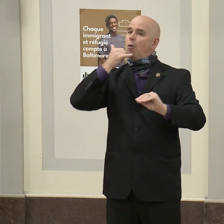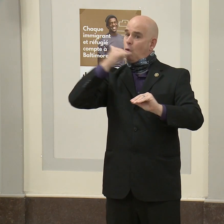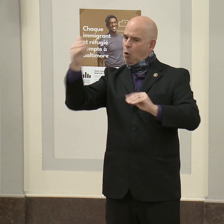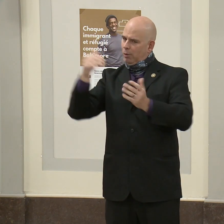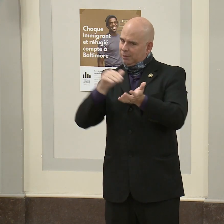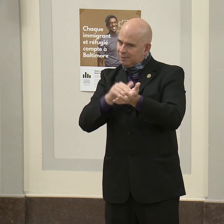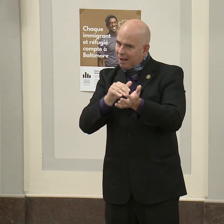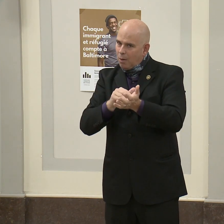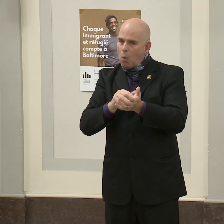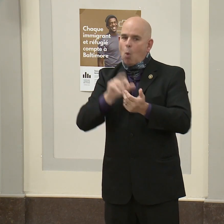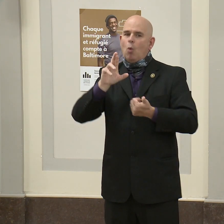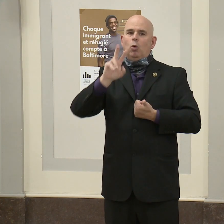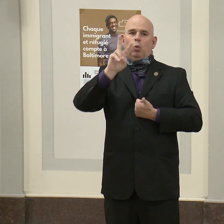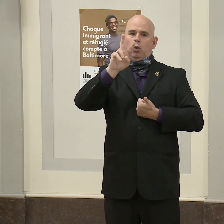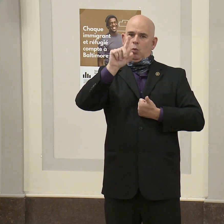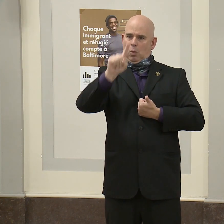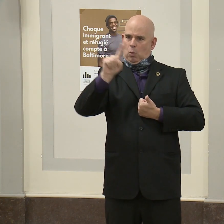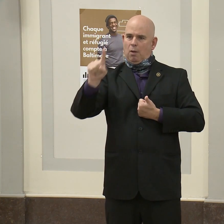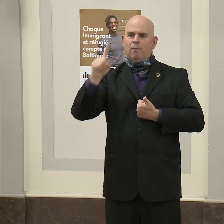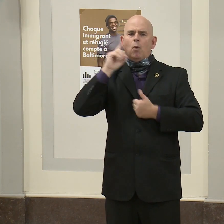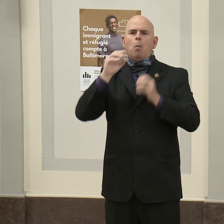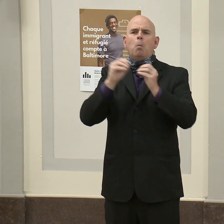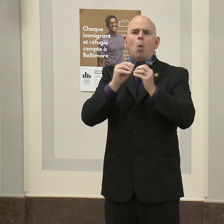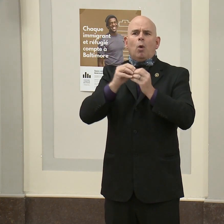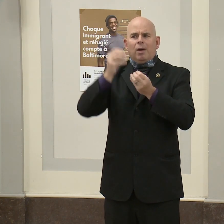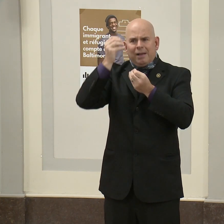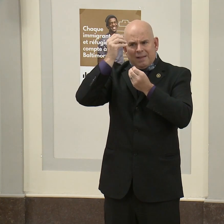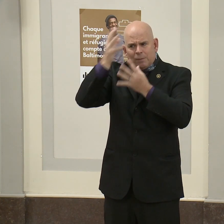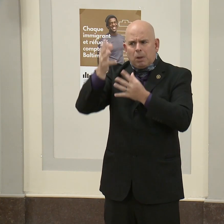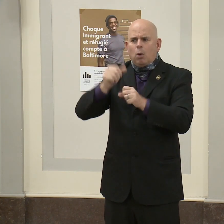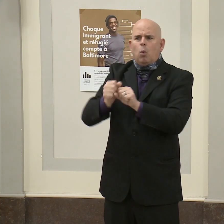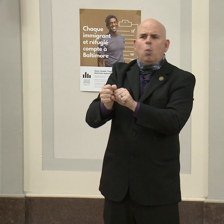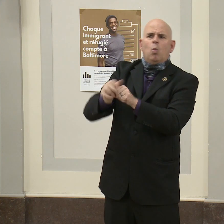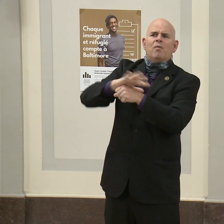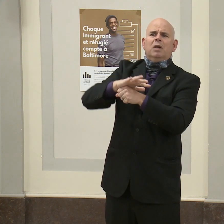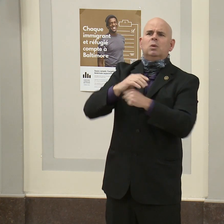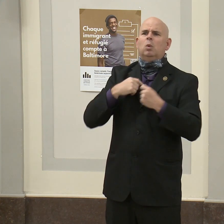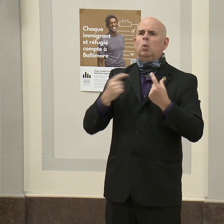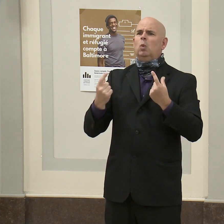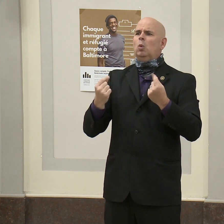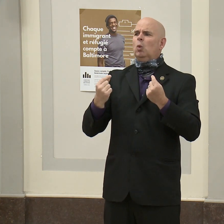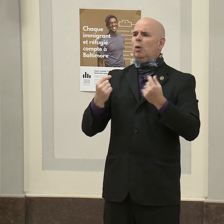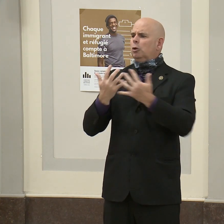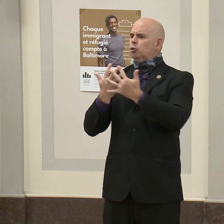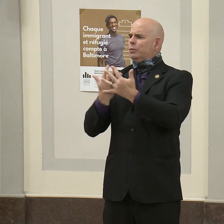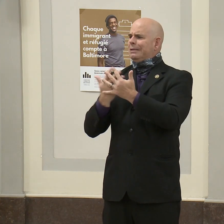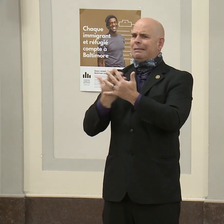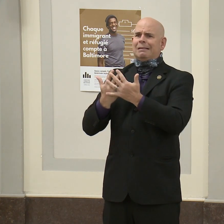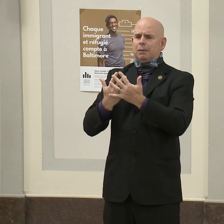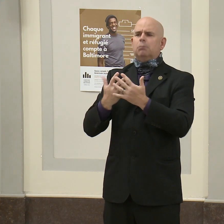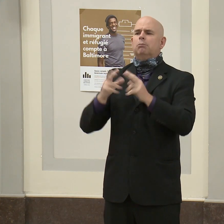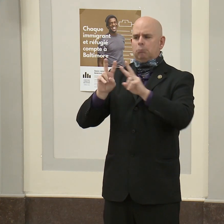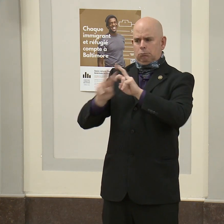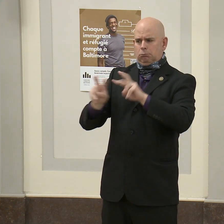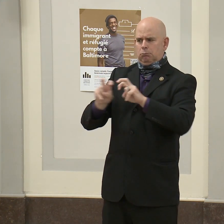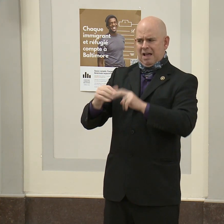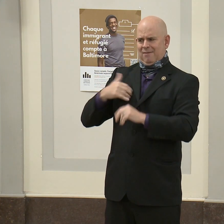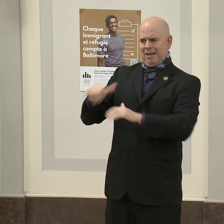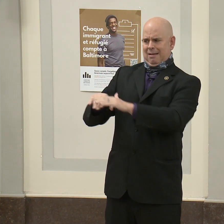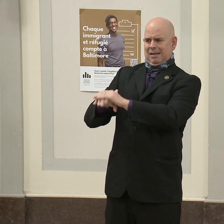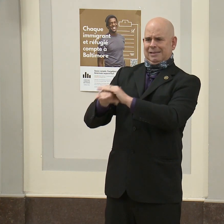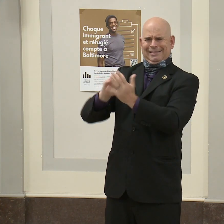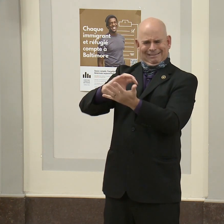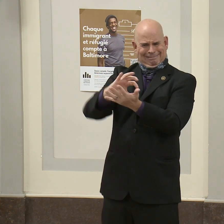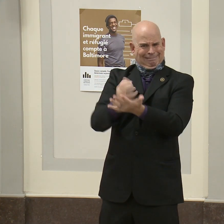corona symptoms screening and to be connected to a physician for assessment. Today, the emergency COVID-19